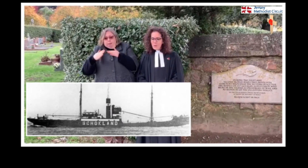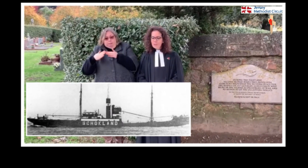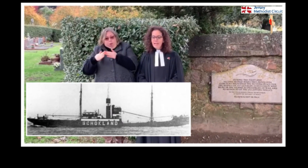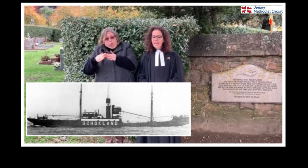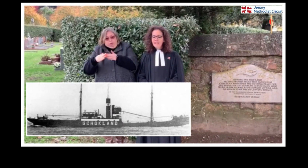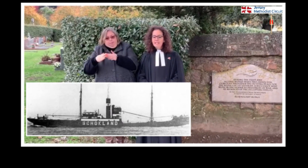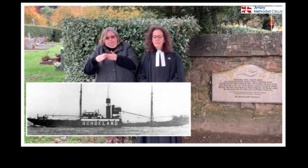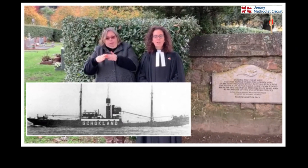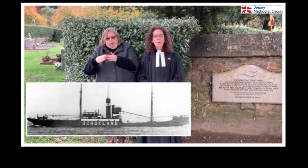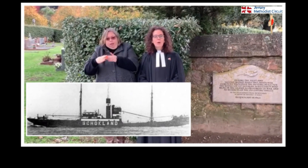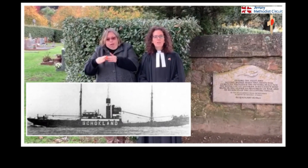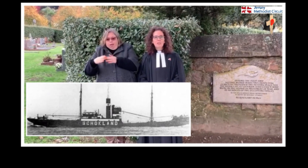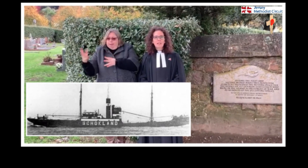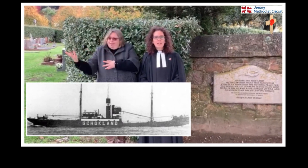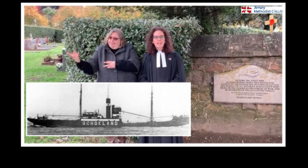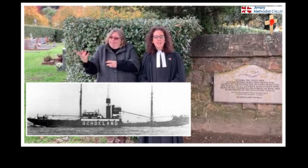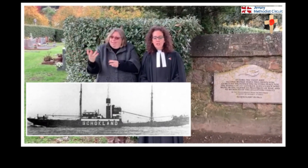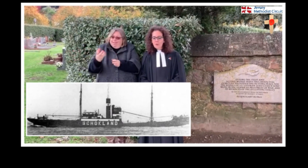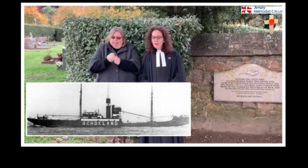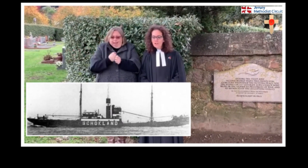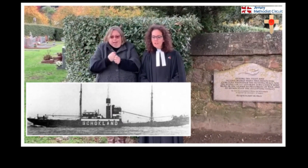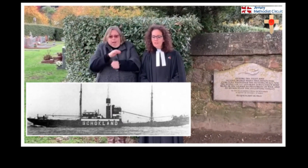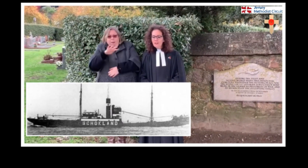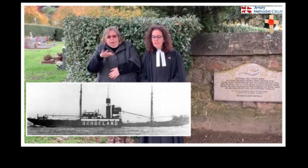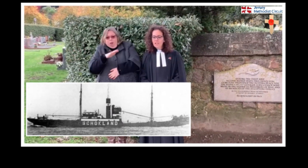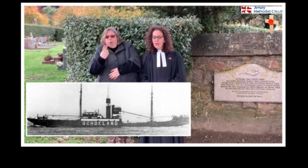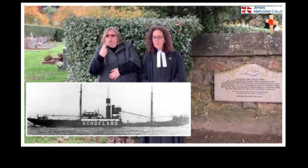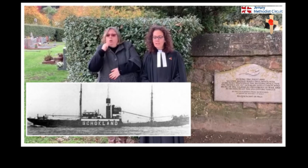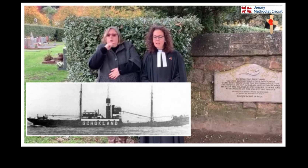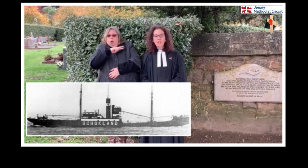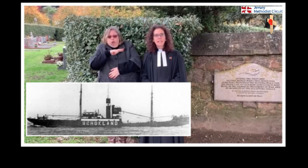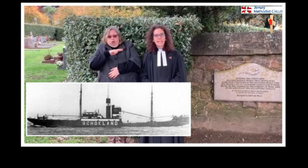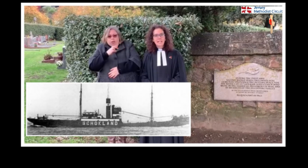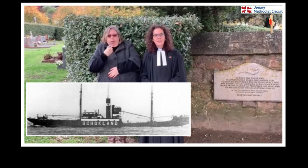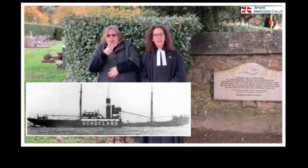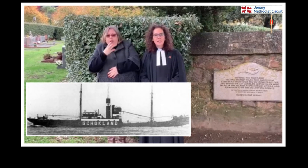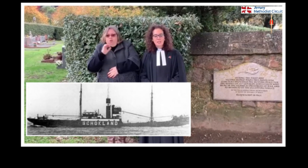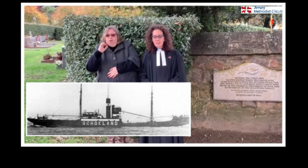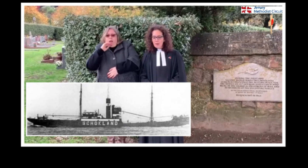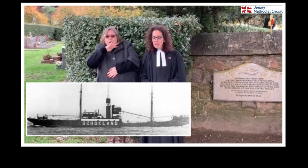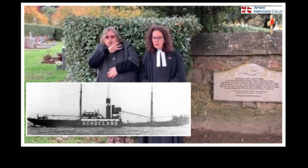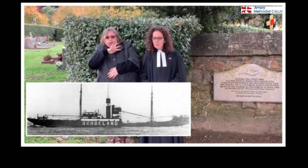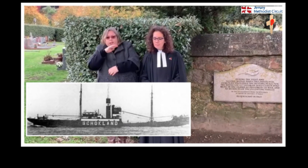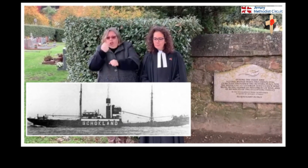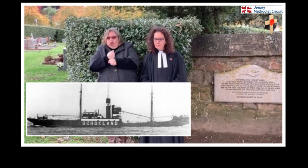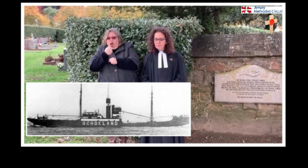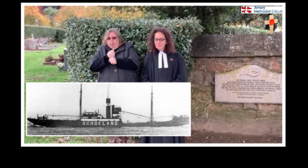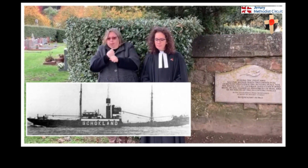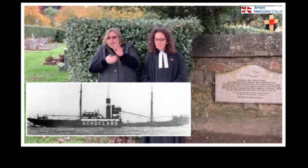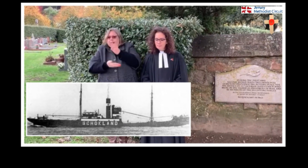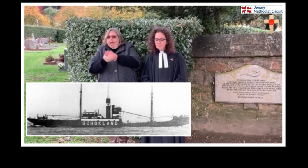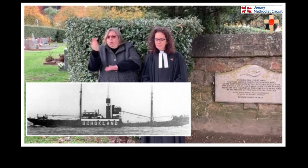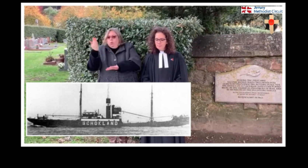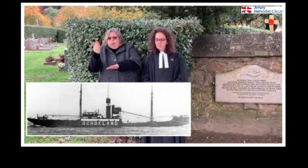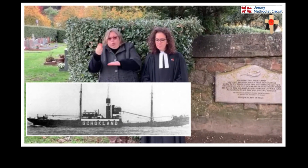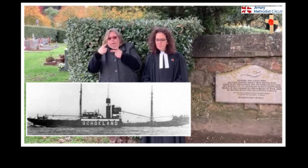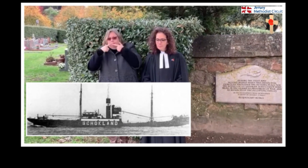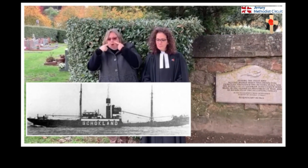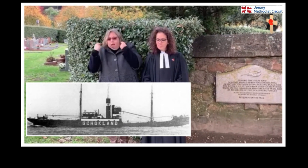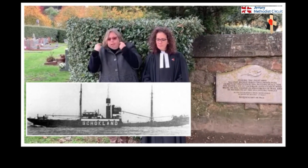Schokland, was taking some 200 to 250 Germans on leave to St. Malo.